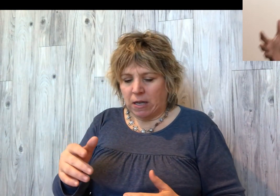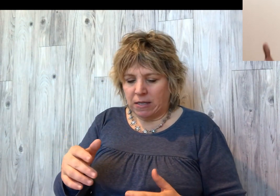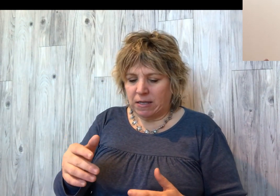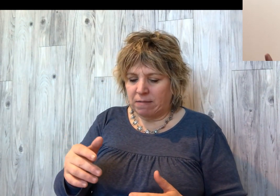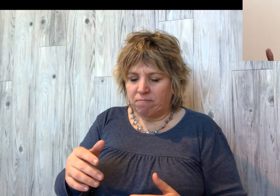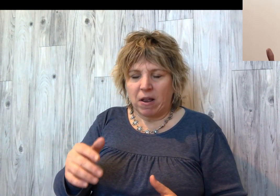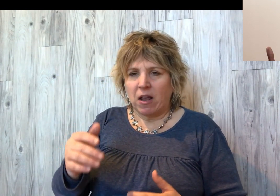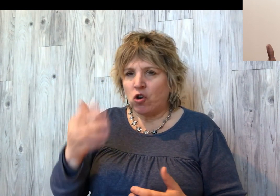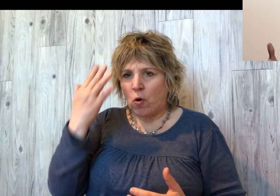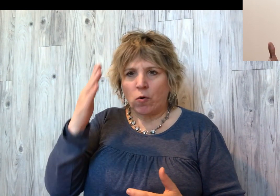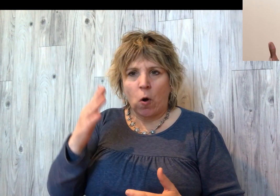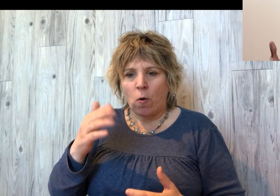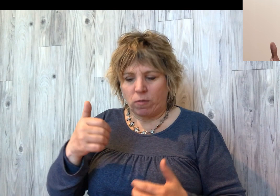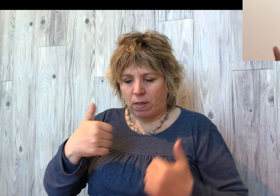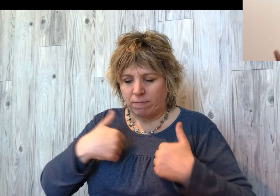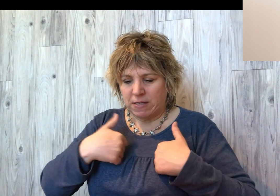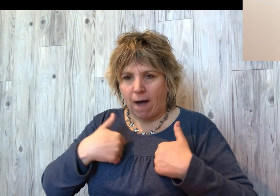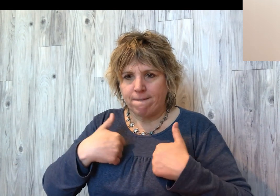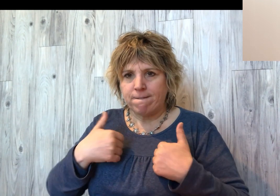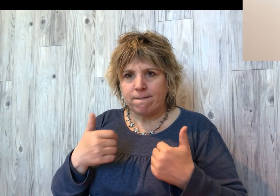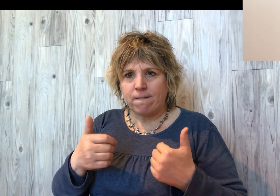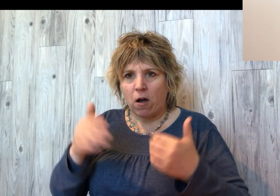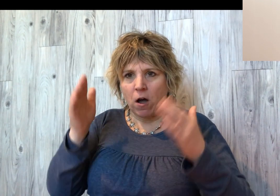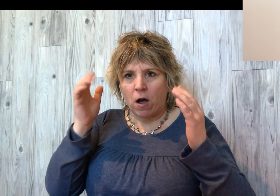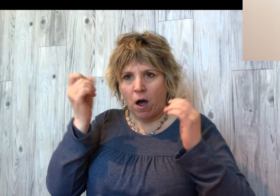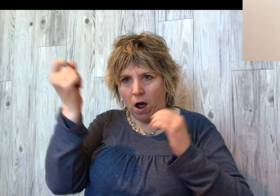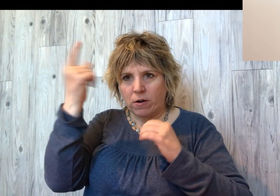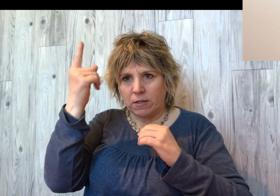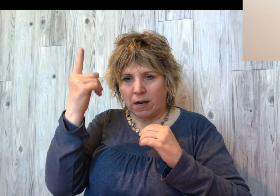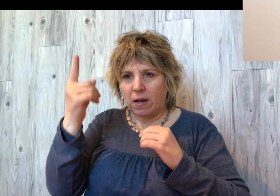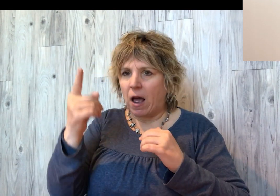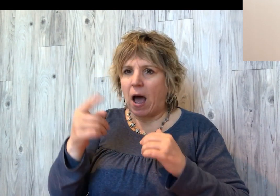of self-awareness. But God, I'd hate to be in their shoes.